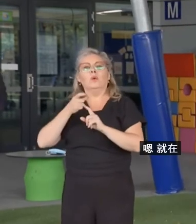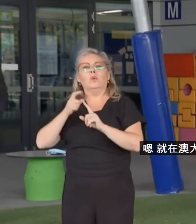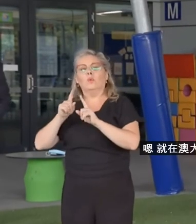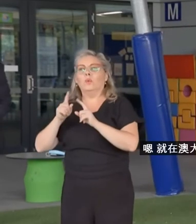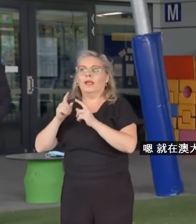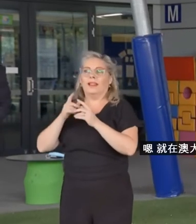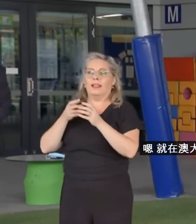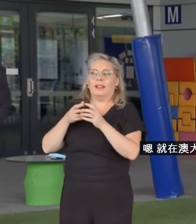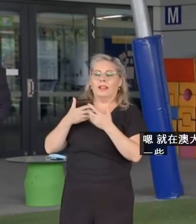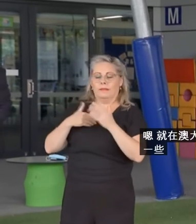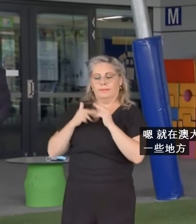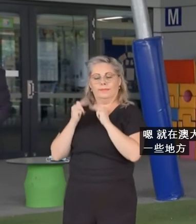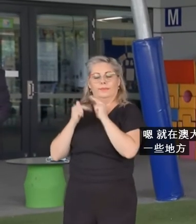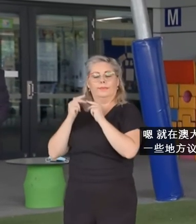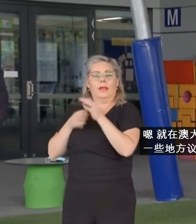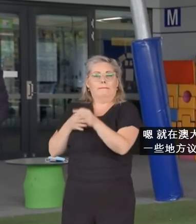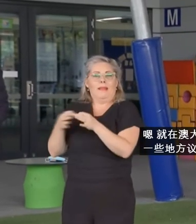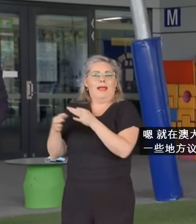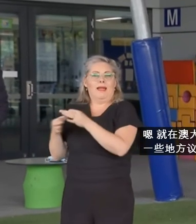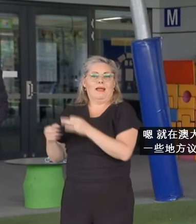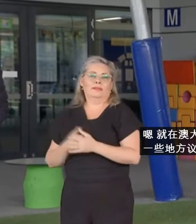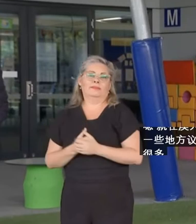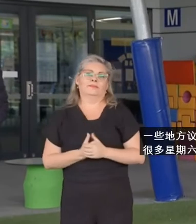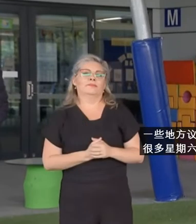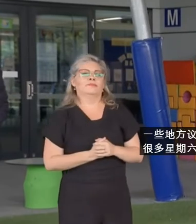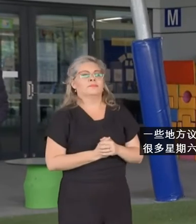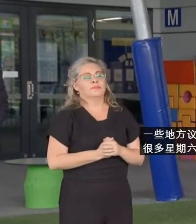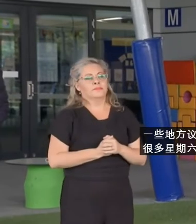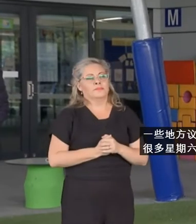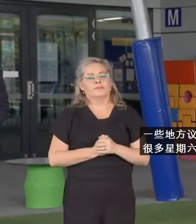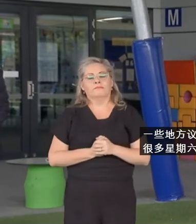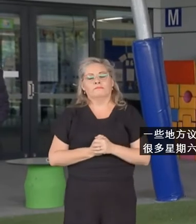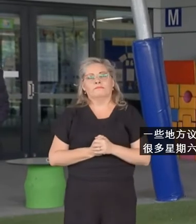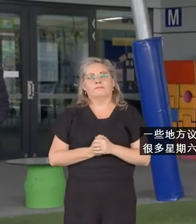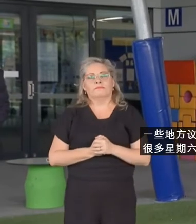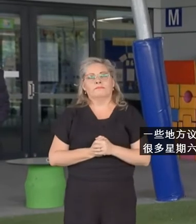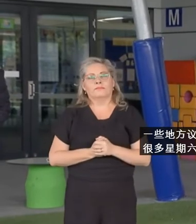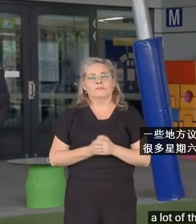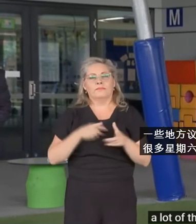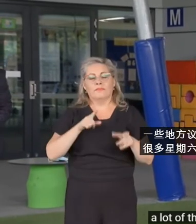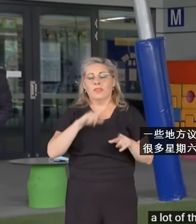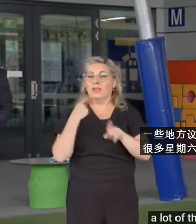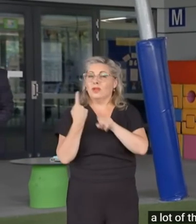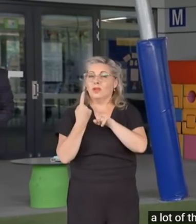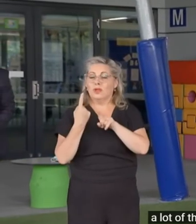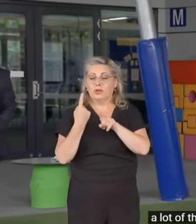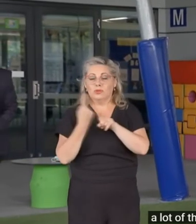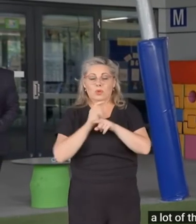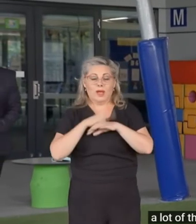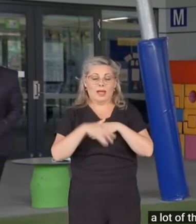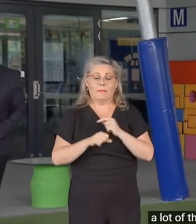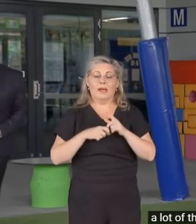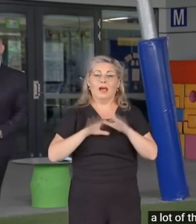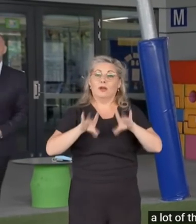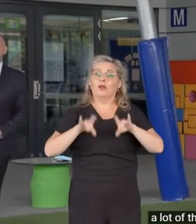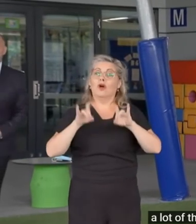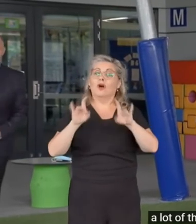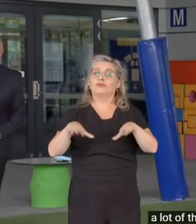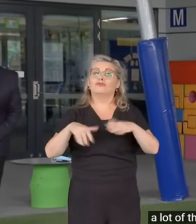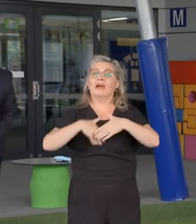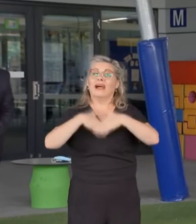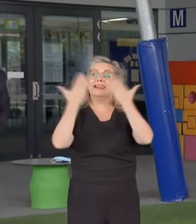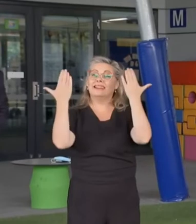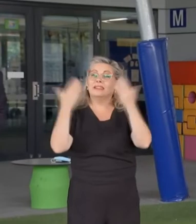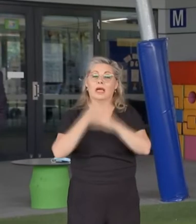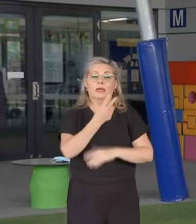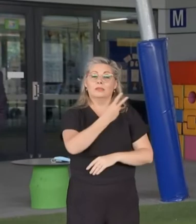quickly, just on Australia Day, a few local councils have cancelled a lot of their Australia Day events because of COVID. Yeah. Are you anticipating any changes to the